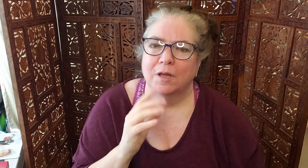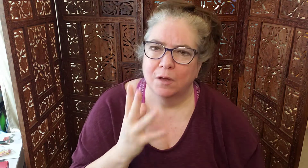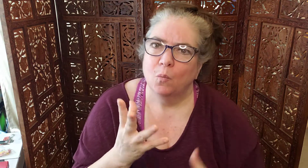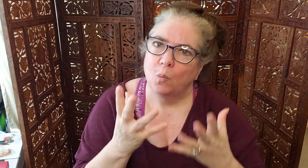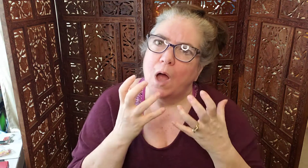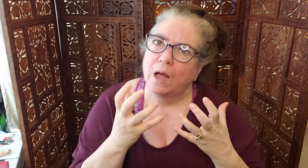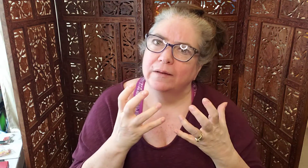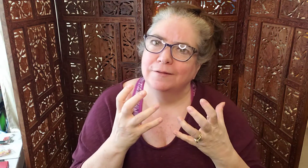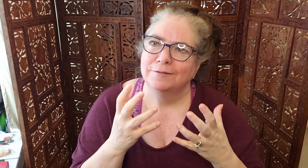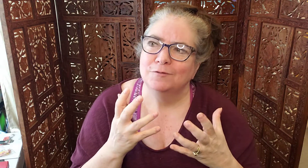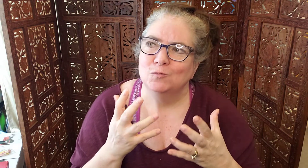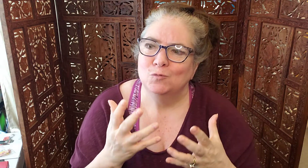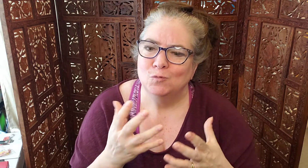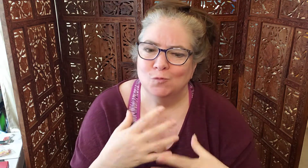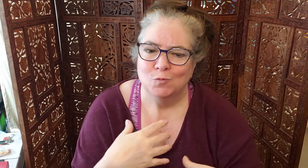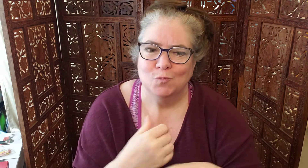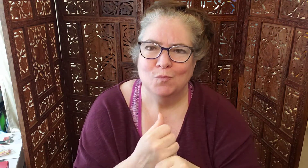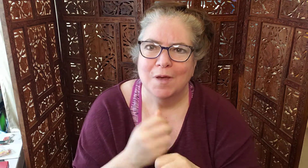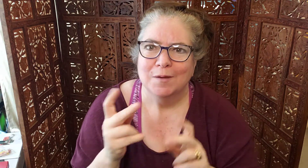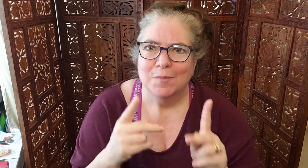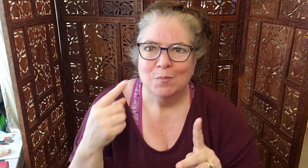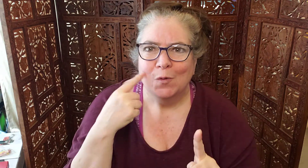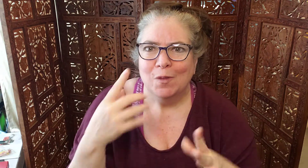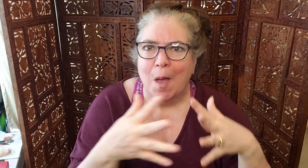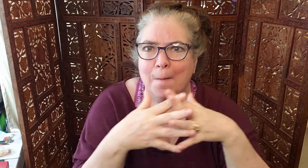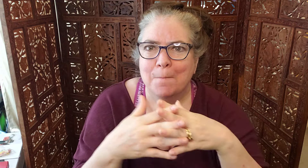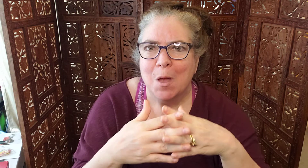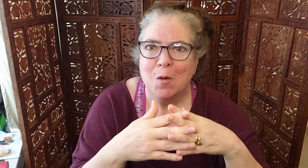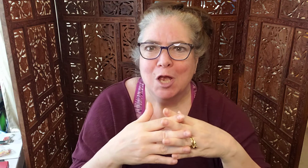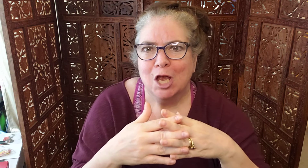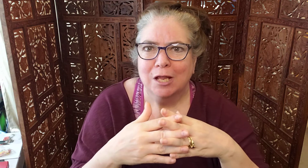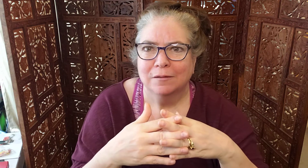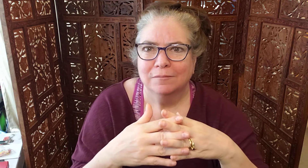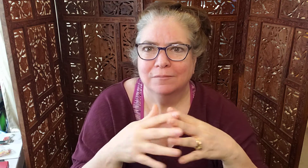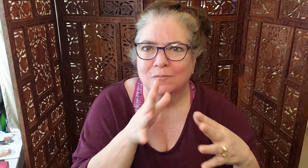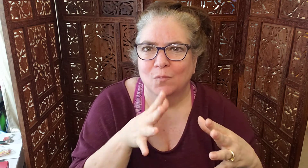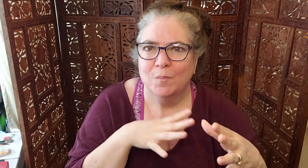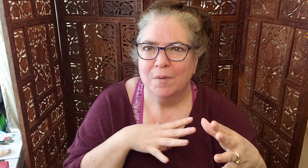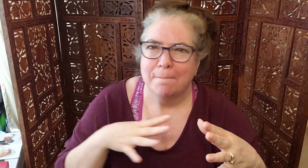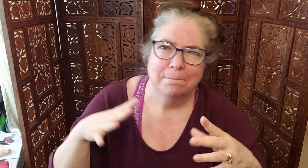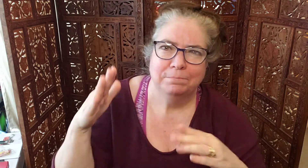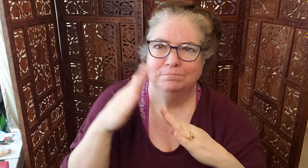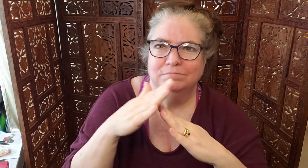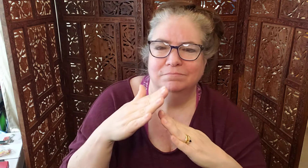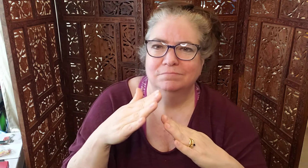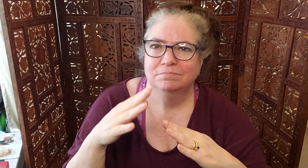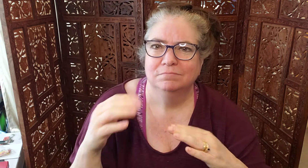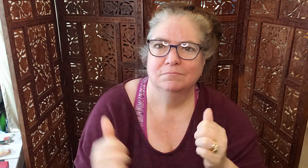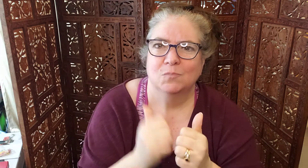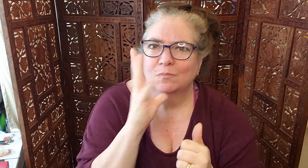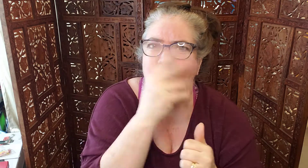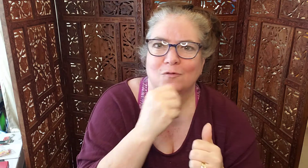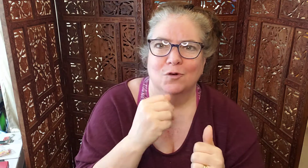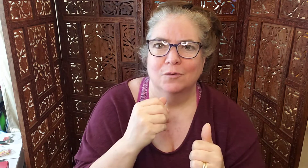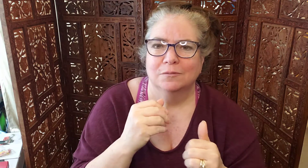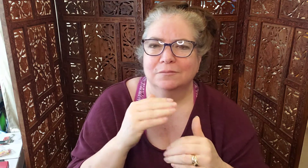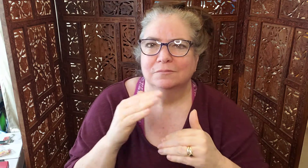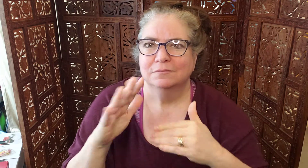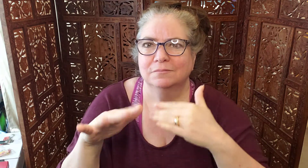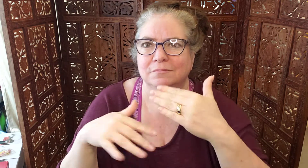the American girl. Who is that? That's everyone. All of the immigrants are all over New York. You walk